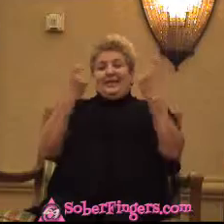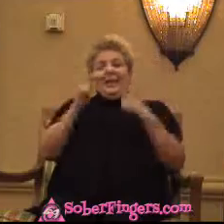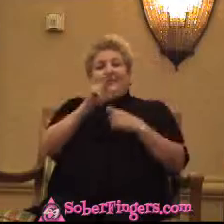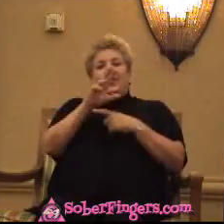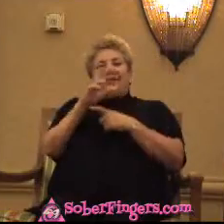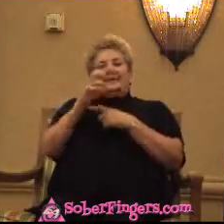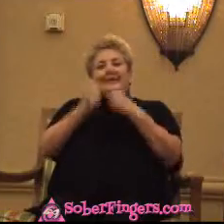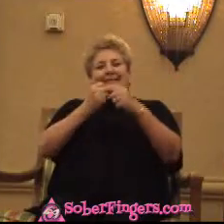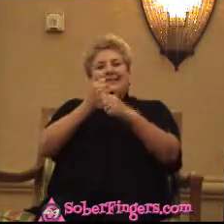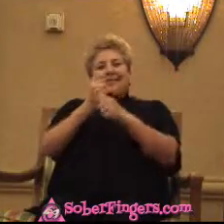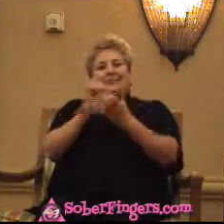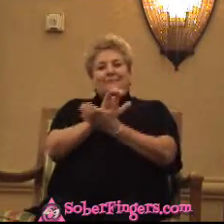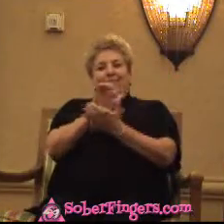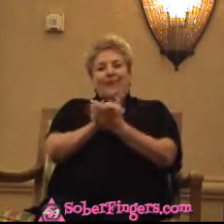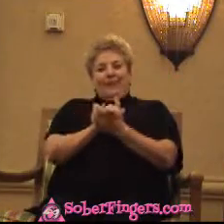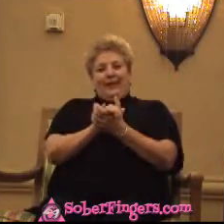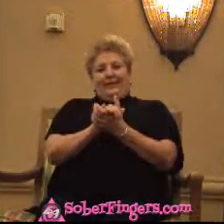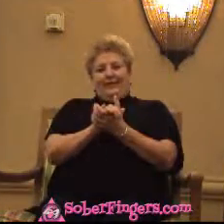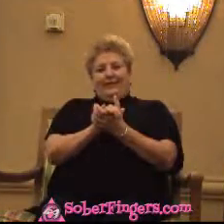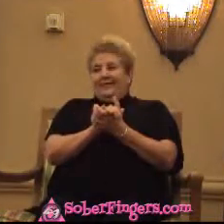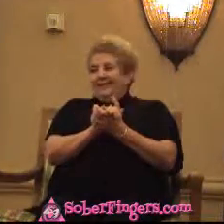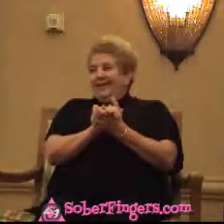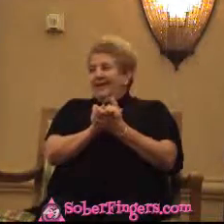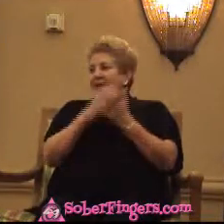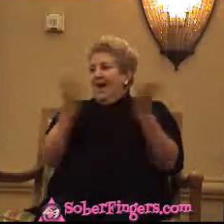A match made in heaven.